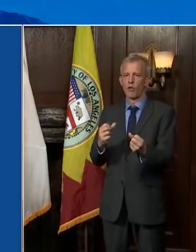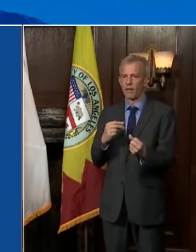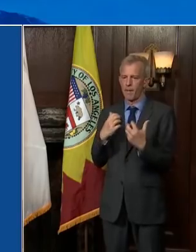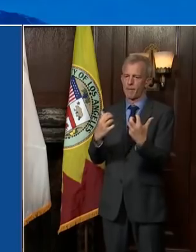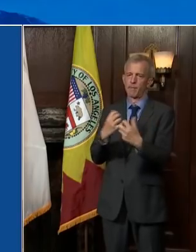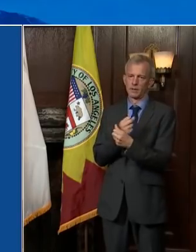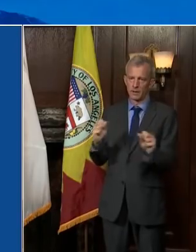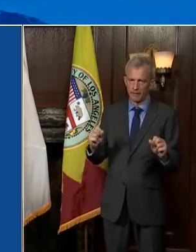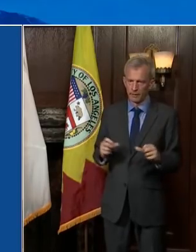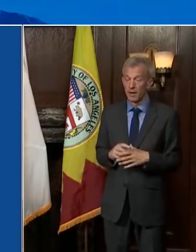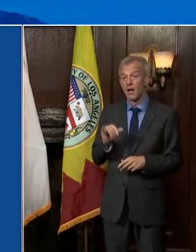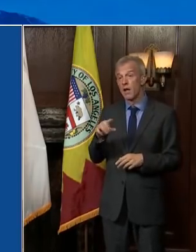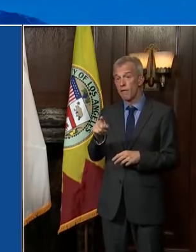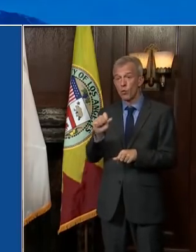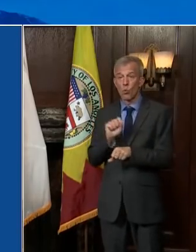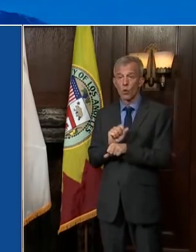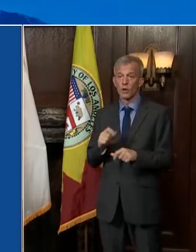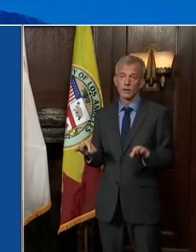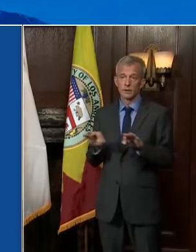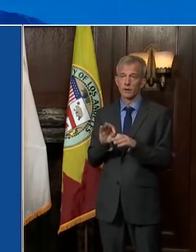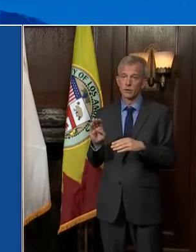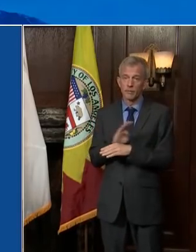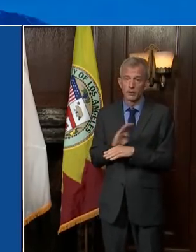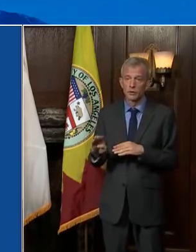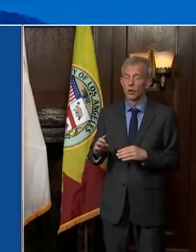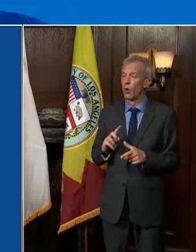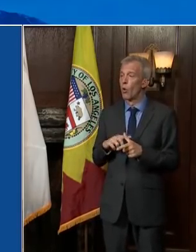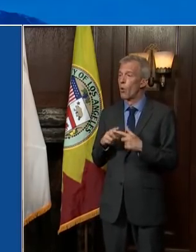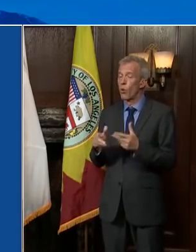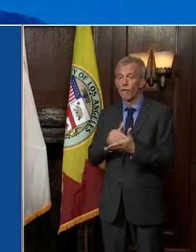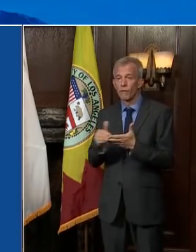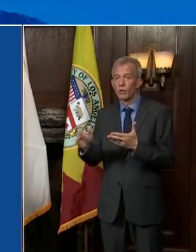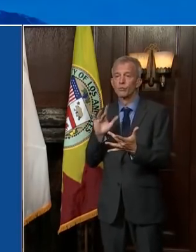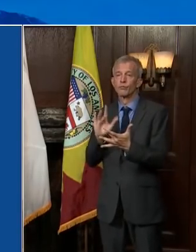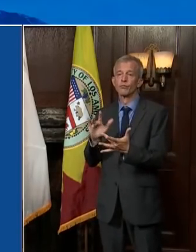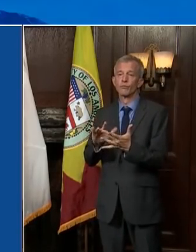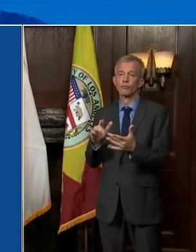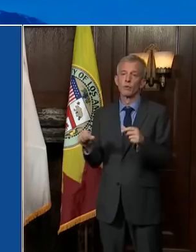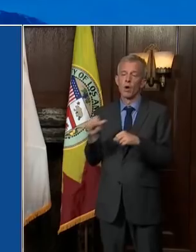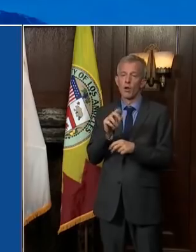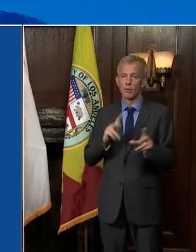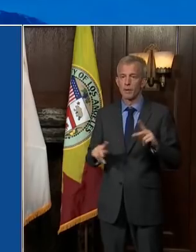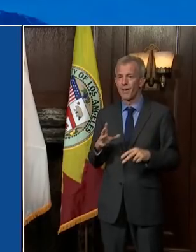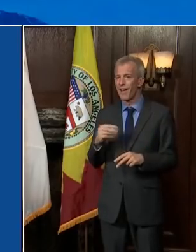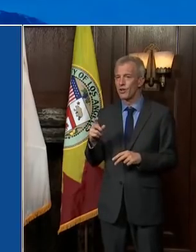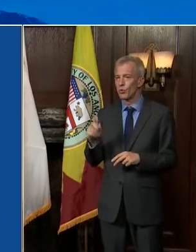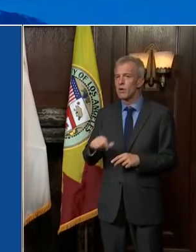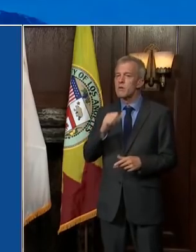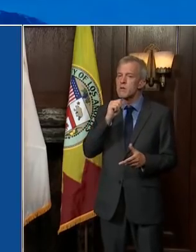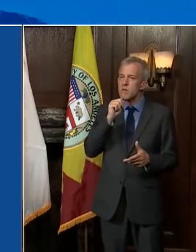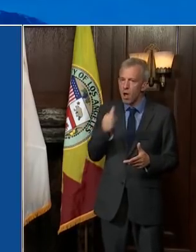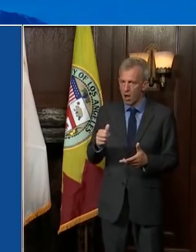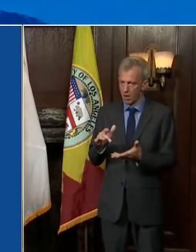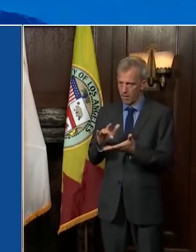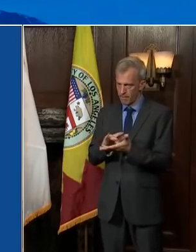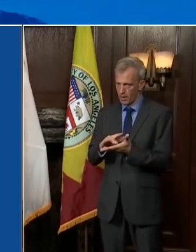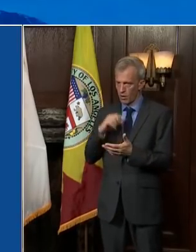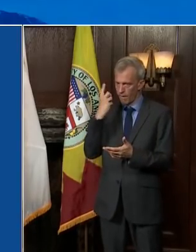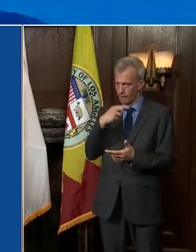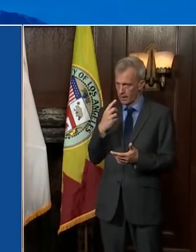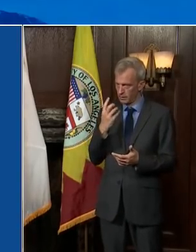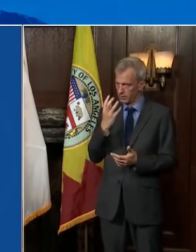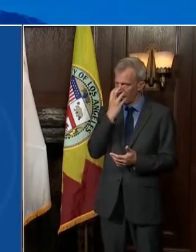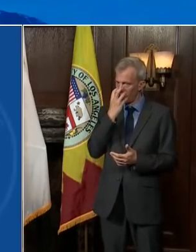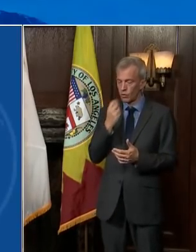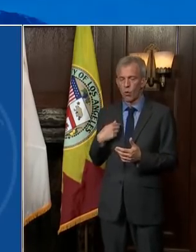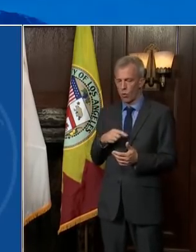if you are working in an essential business or you're coming into frequent contact with others and you need non-medical cloth face coverings, we're here to help.